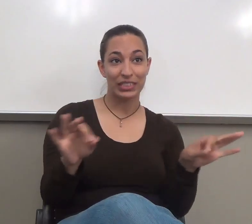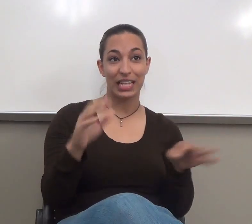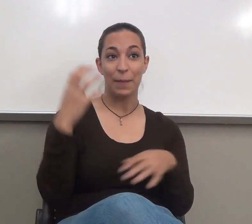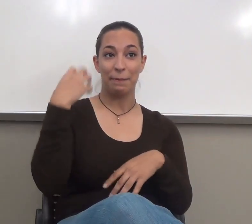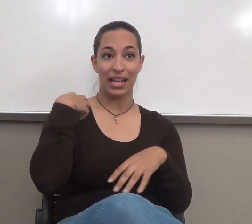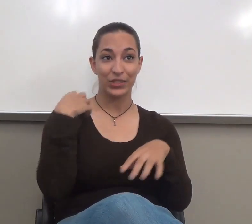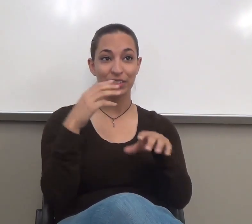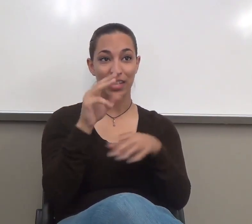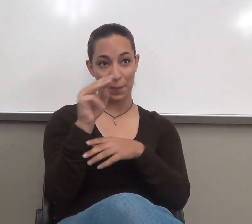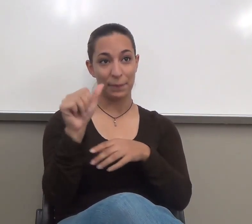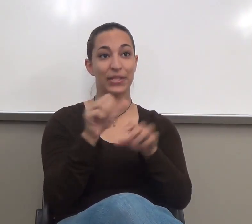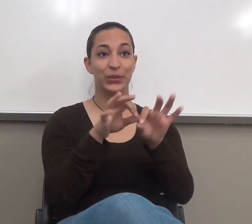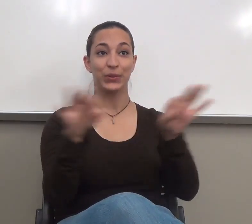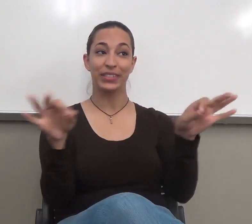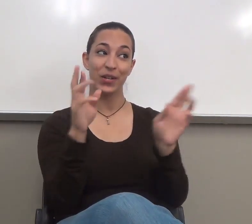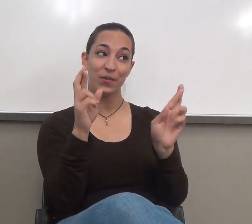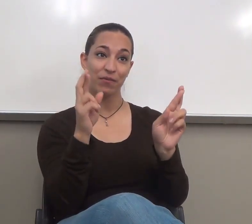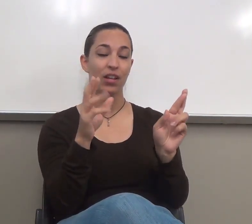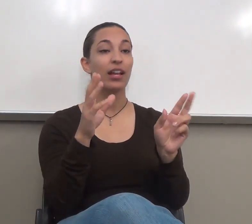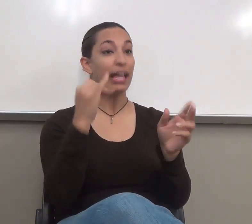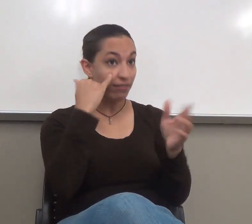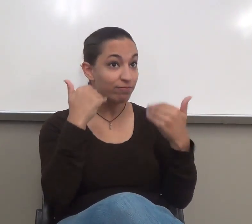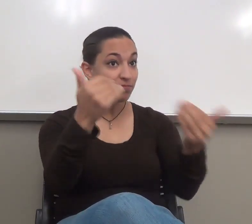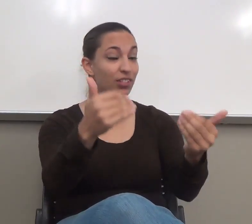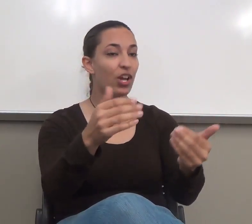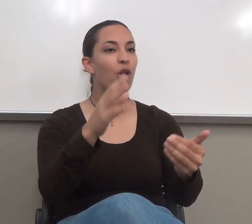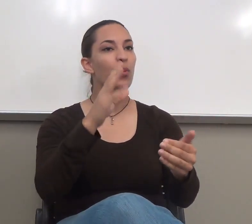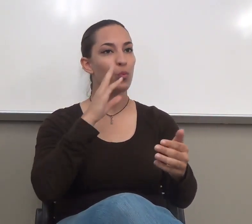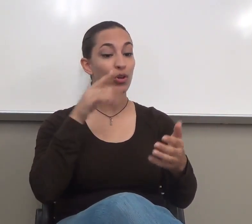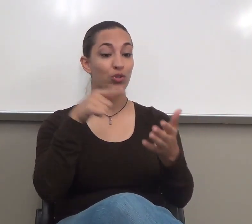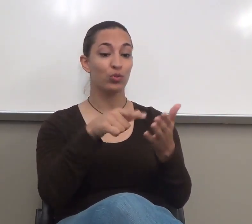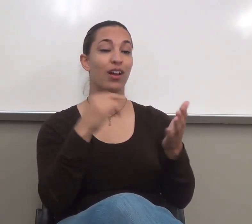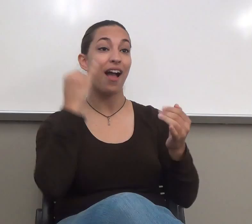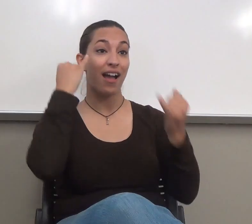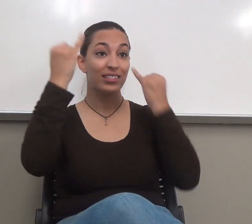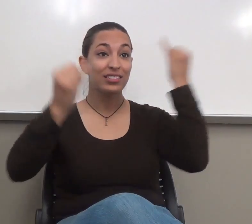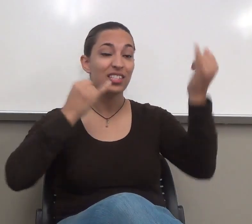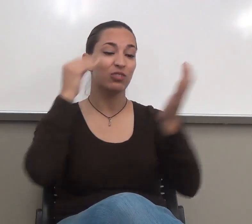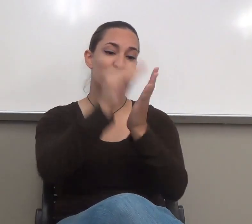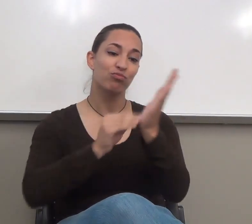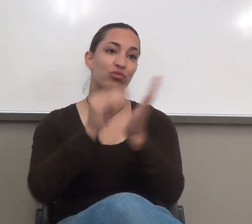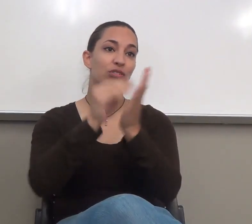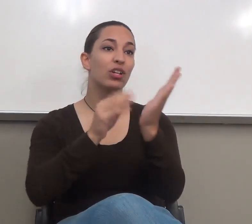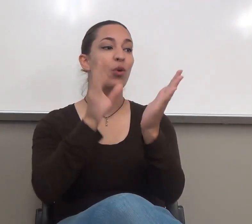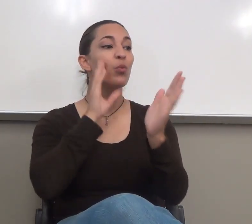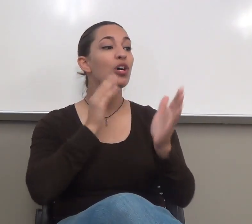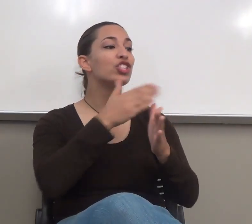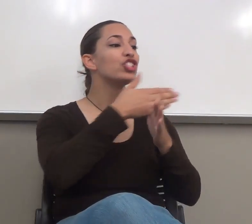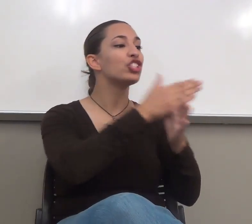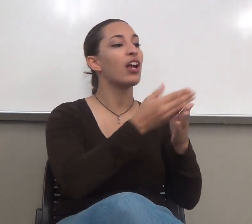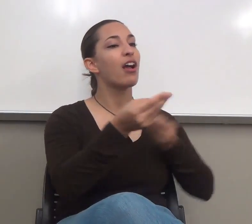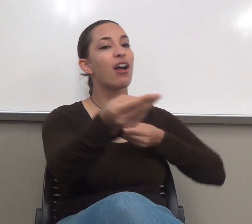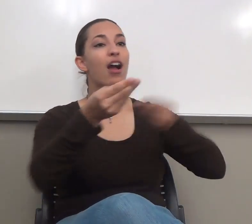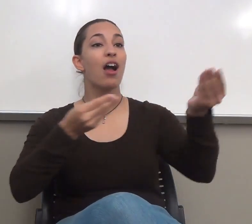on into 1A, English 2, I hope some of you will go on to a bachelor's degree and then to a